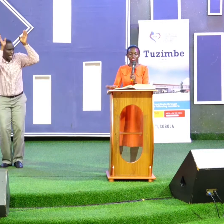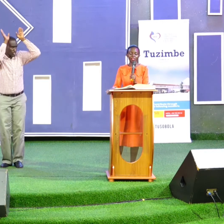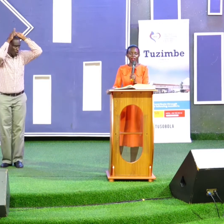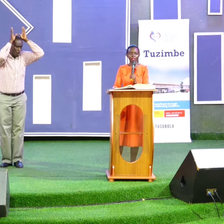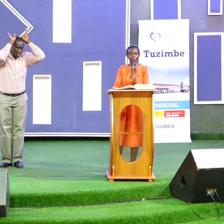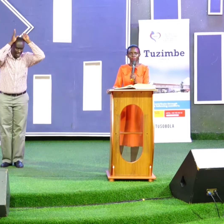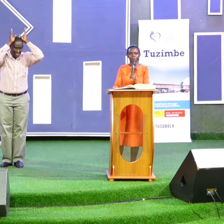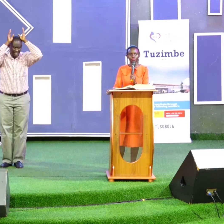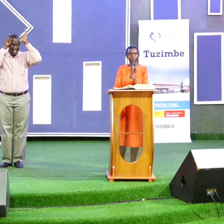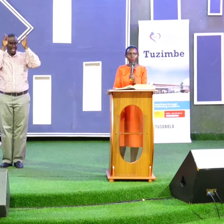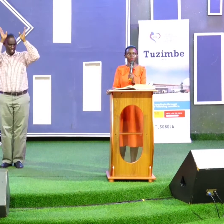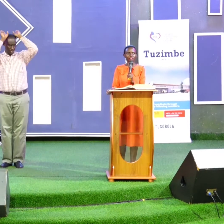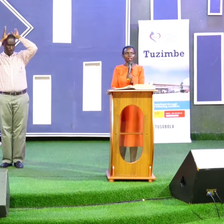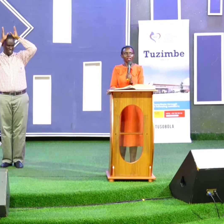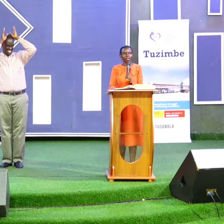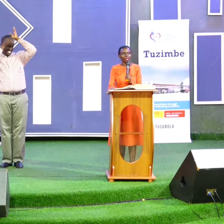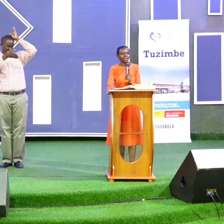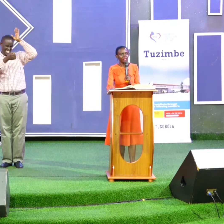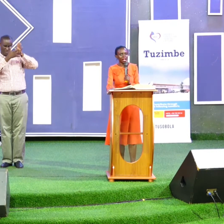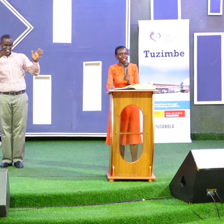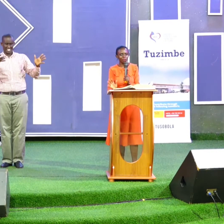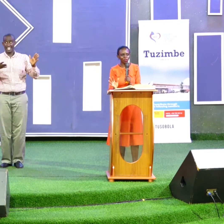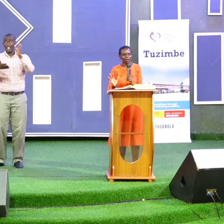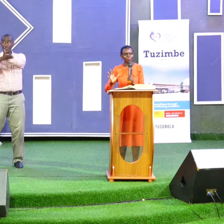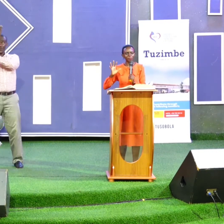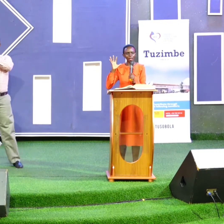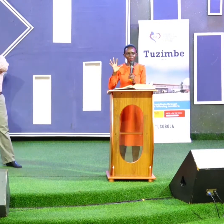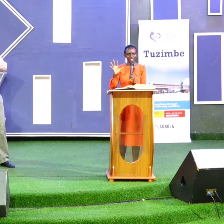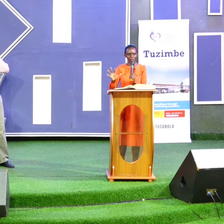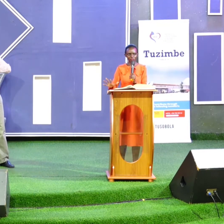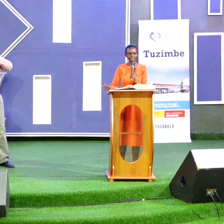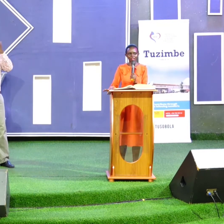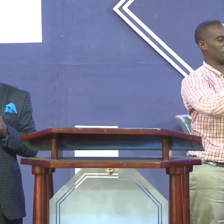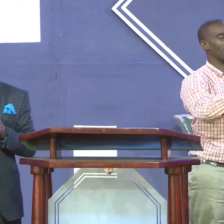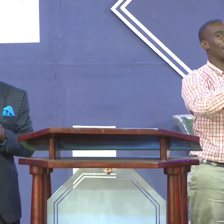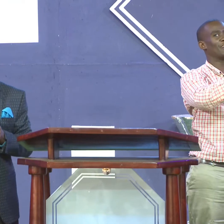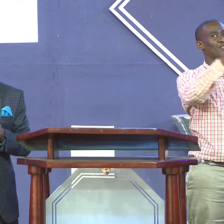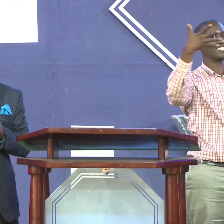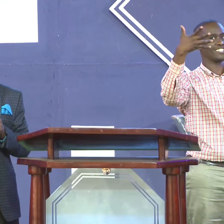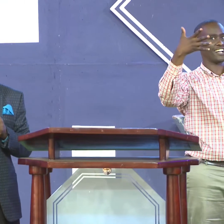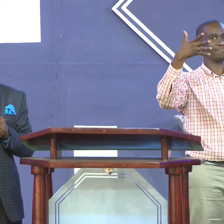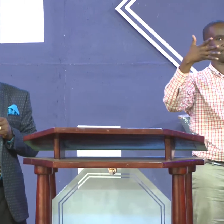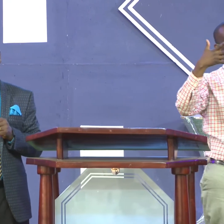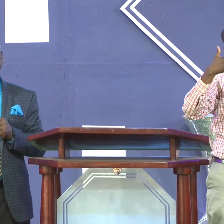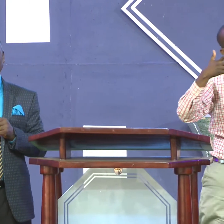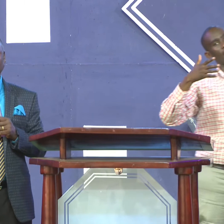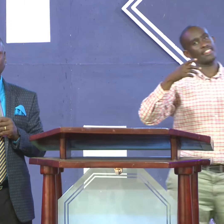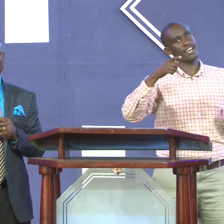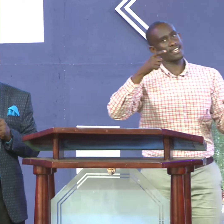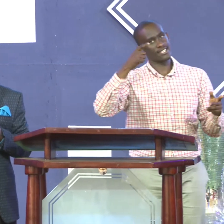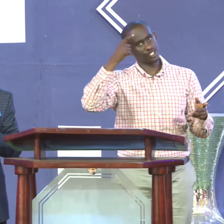greatest treasure they had at home. And God put upon him a treasure. The source